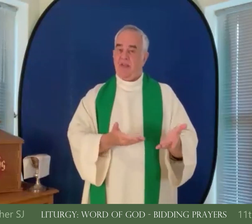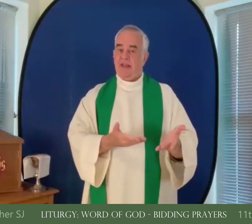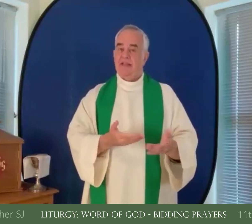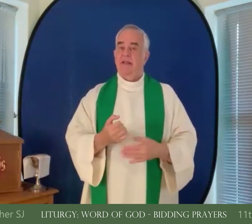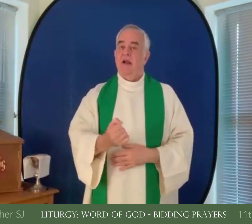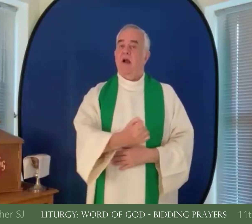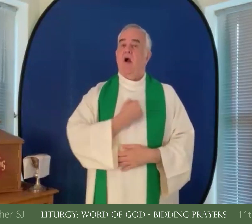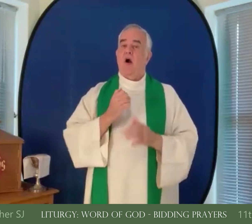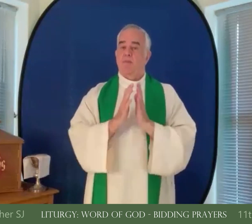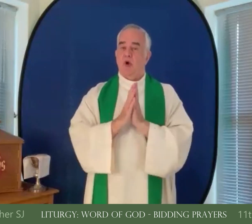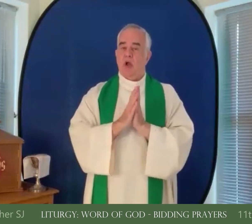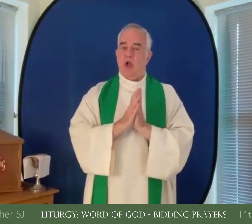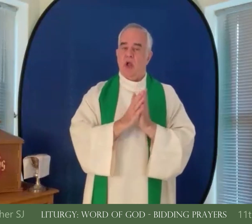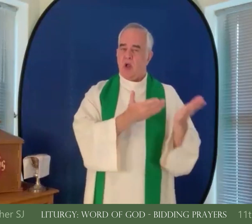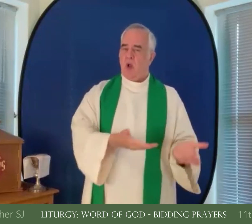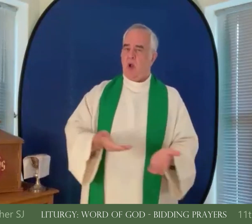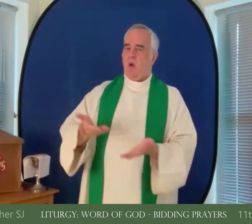This our prayer.